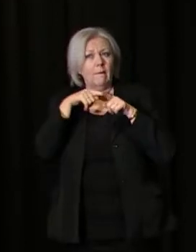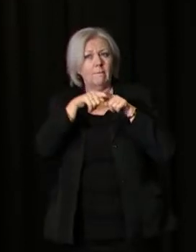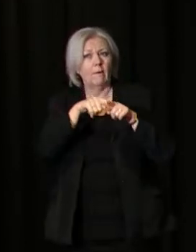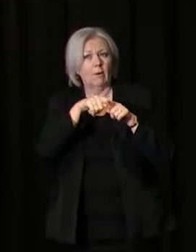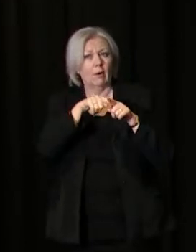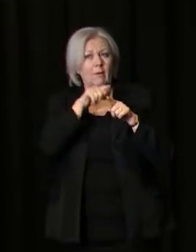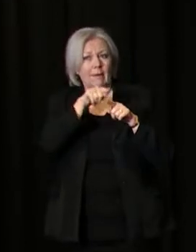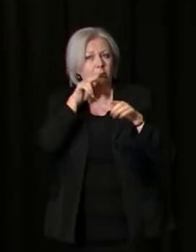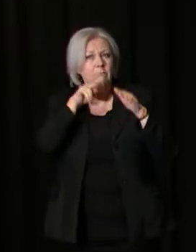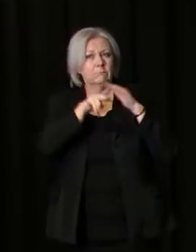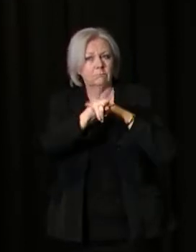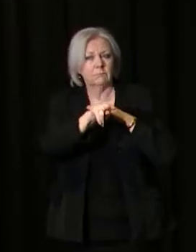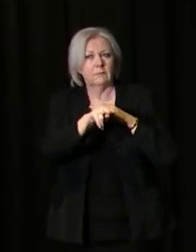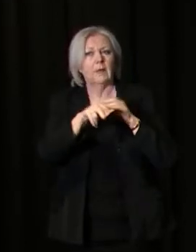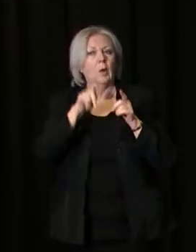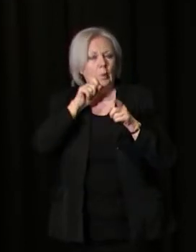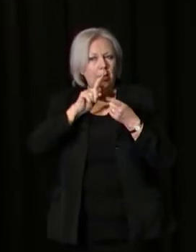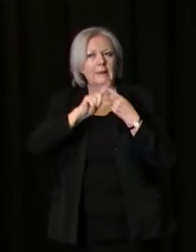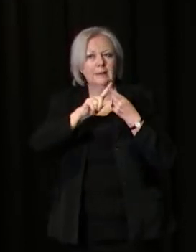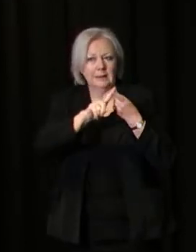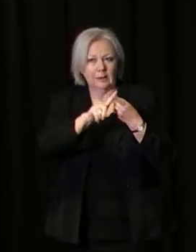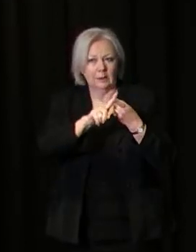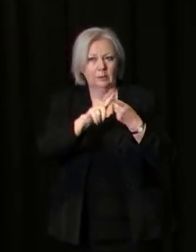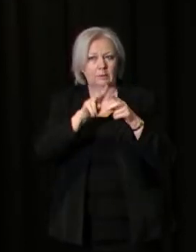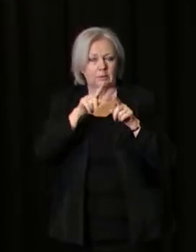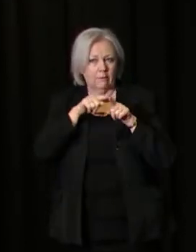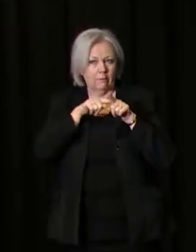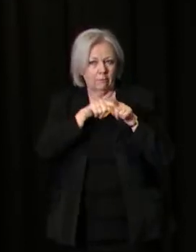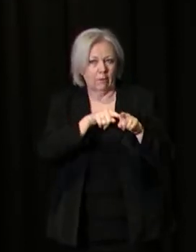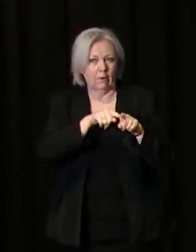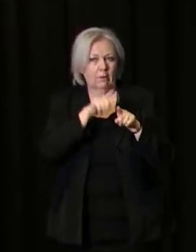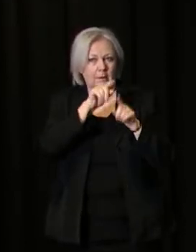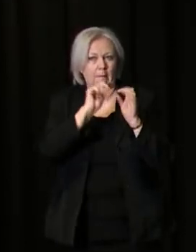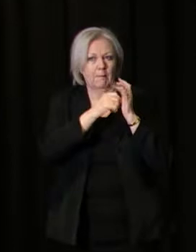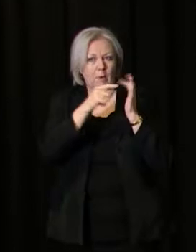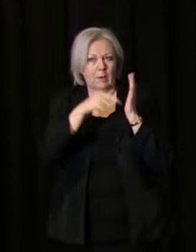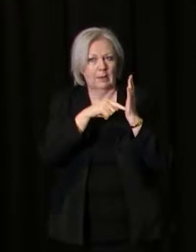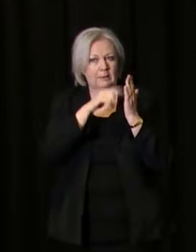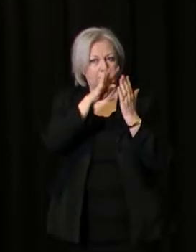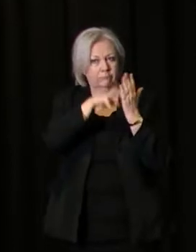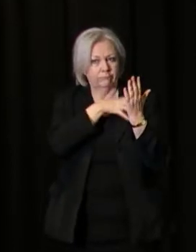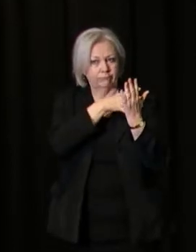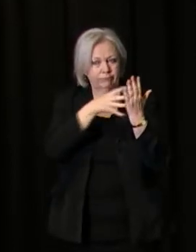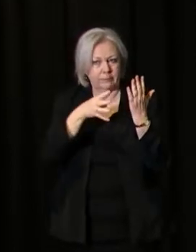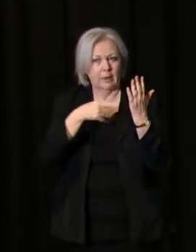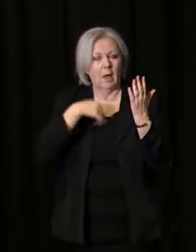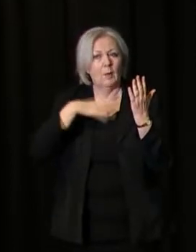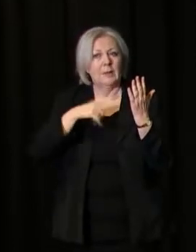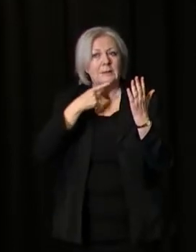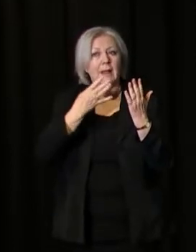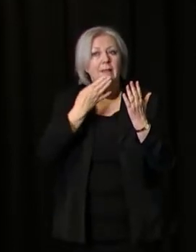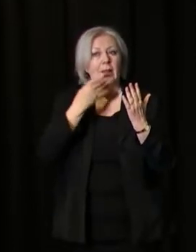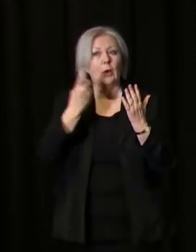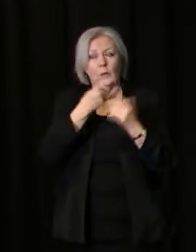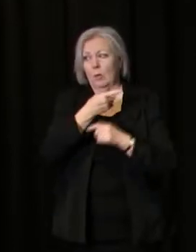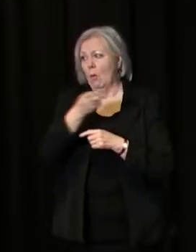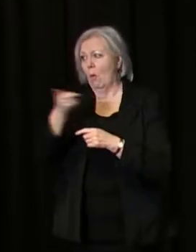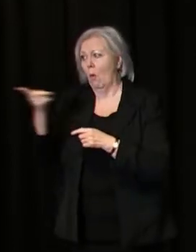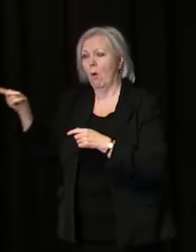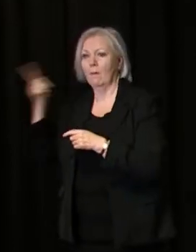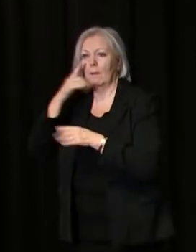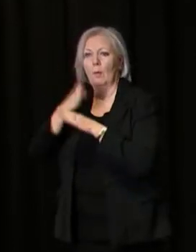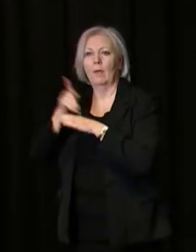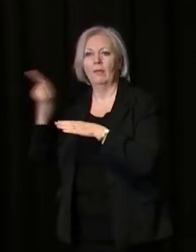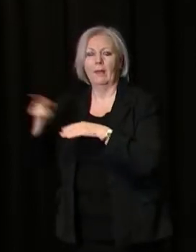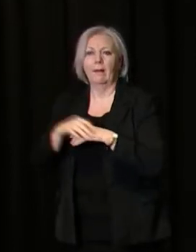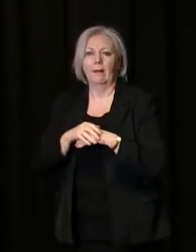that continuing. And I want to thank everyone in those circumstances. They are working incredibly hard. They are working